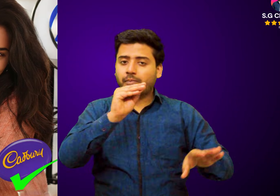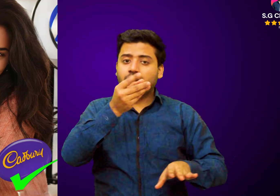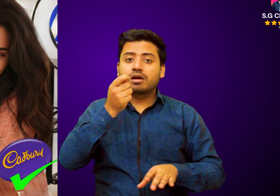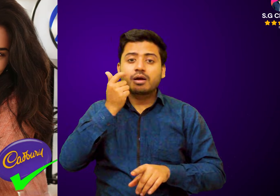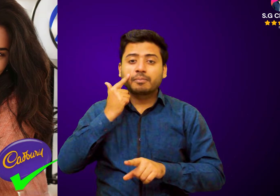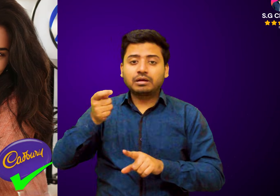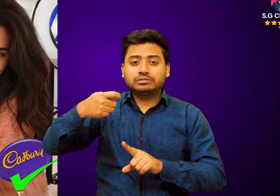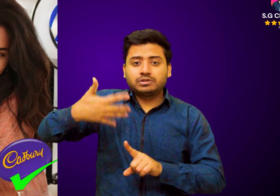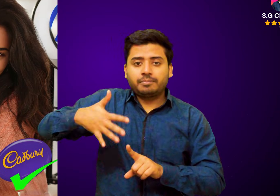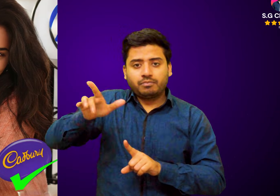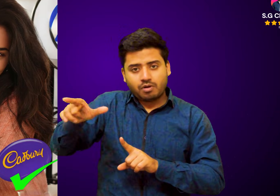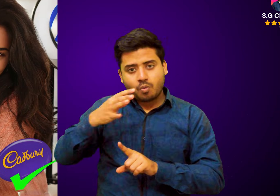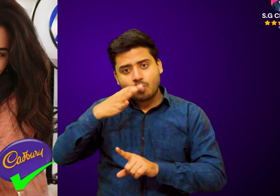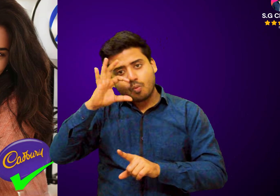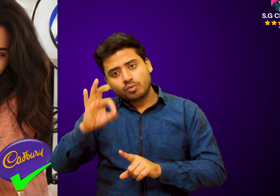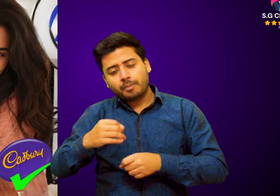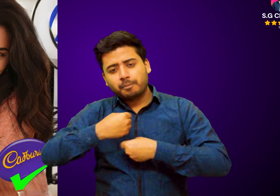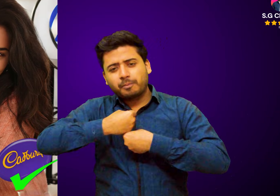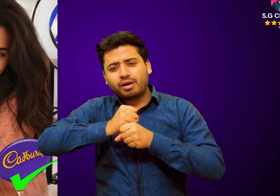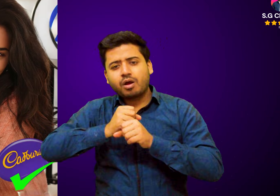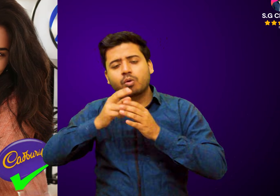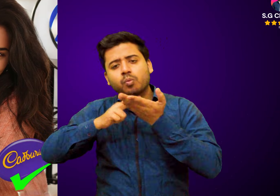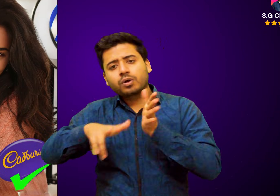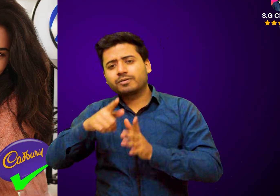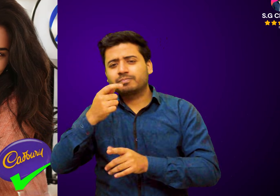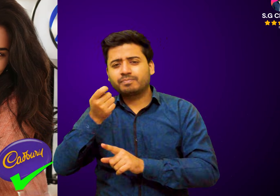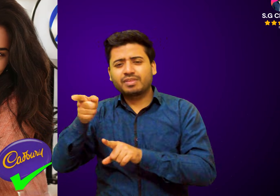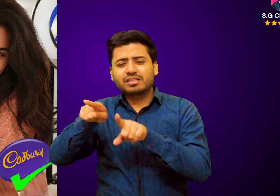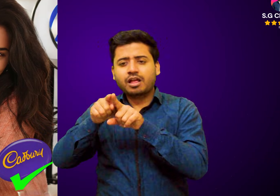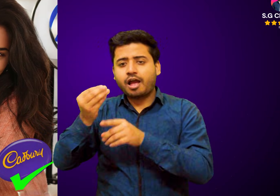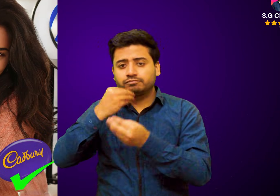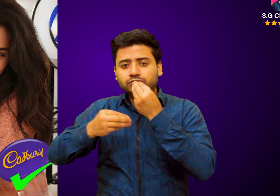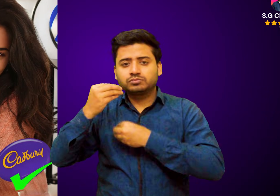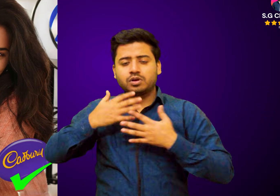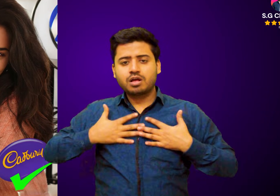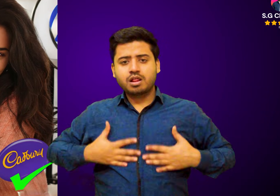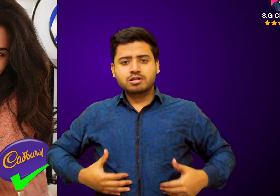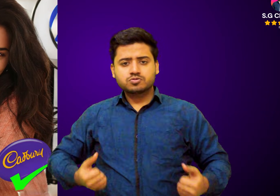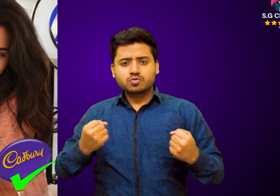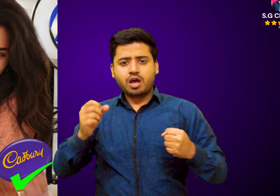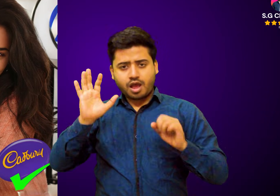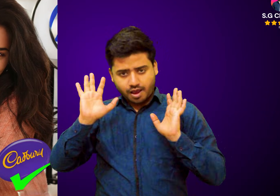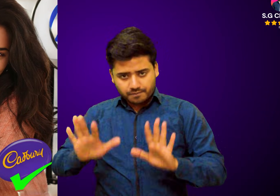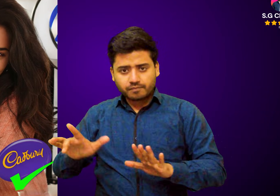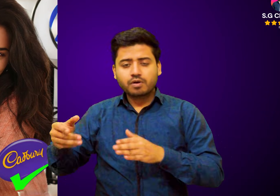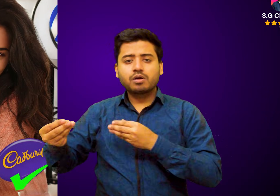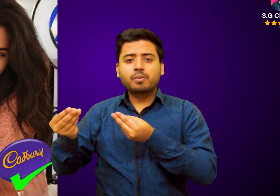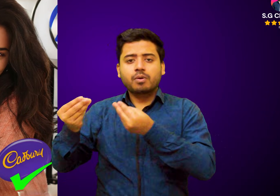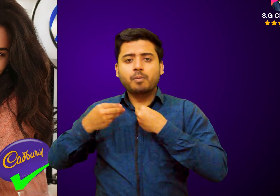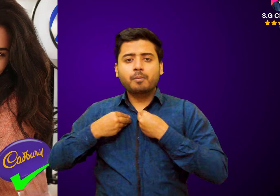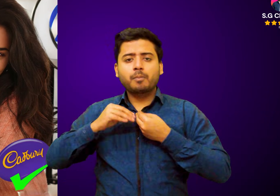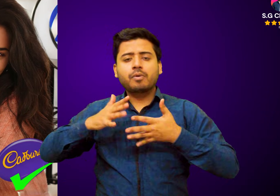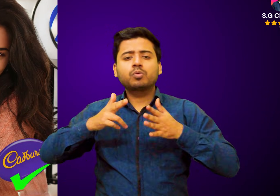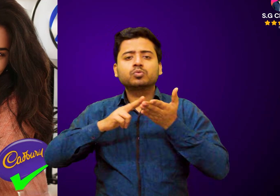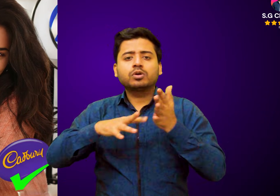Cost savings. Using vegetable fats instead of expensive cocoa butter reduces production costs. Local taste